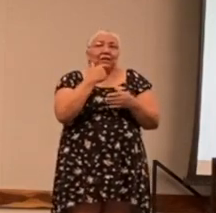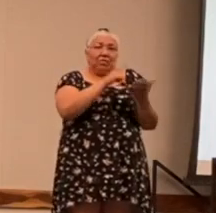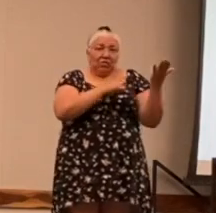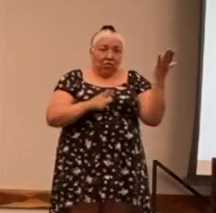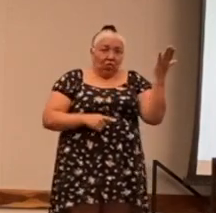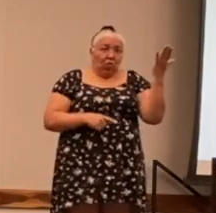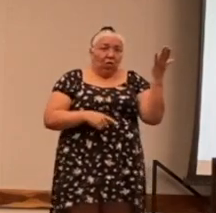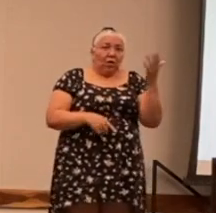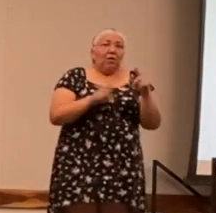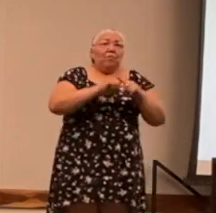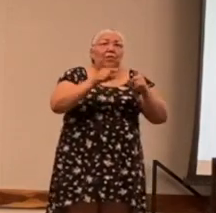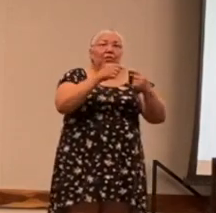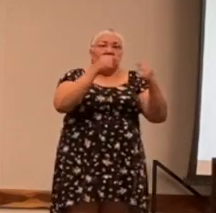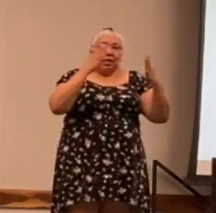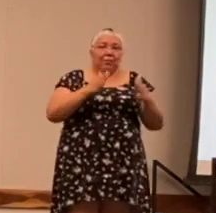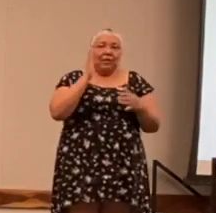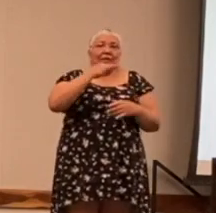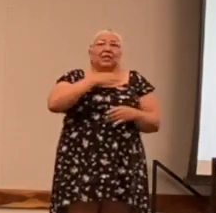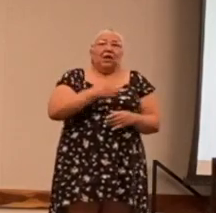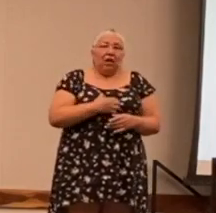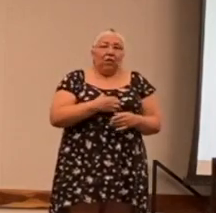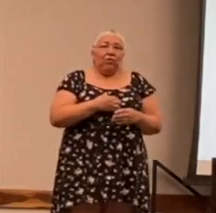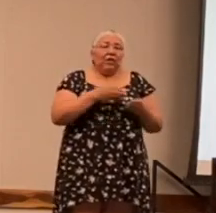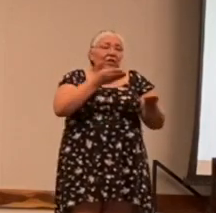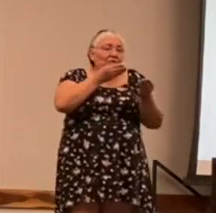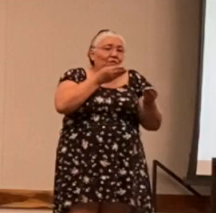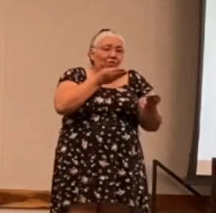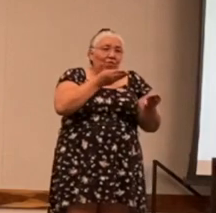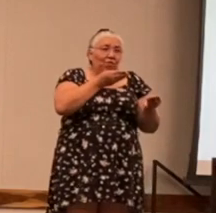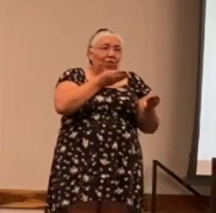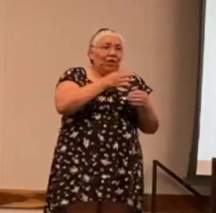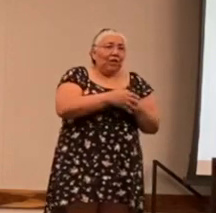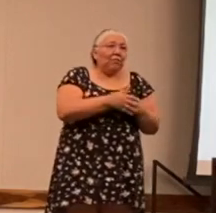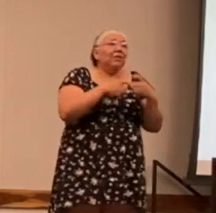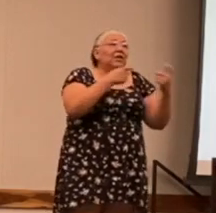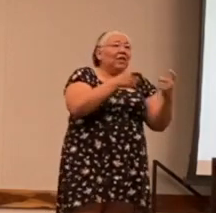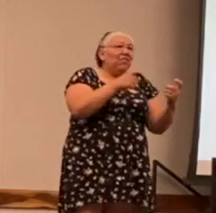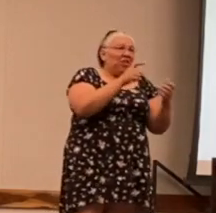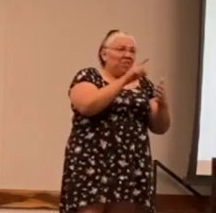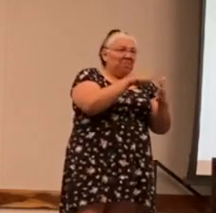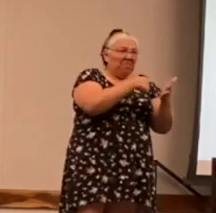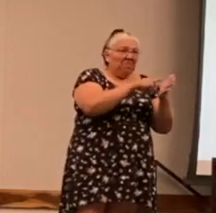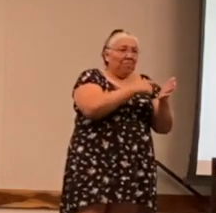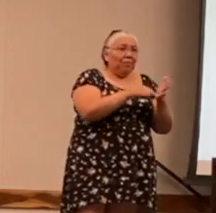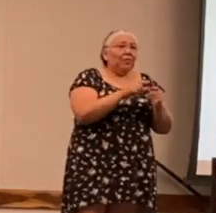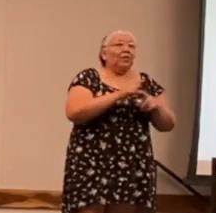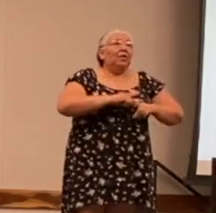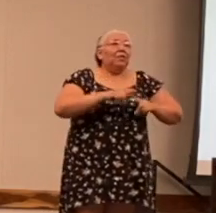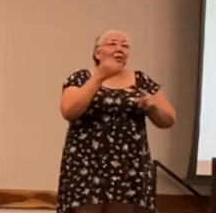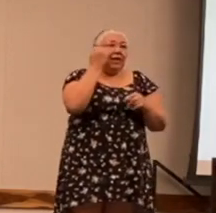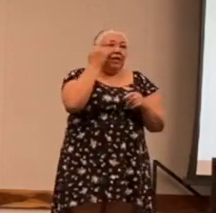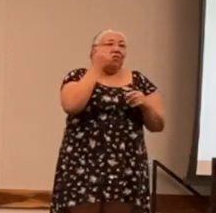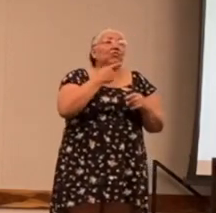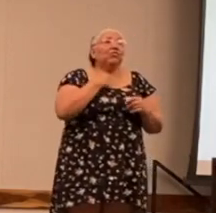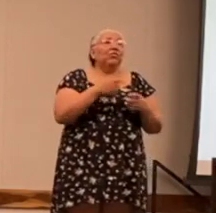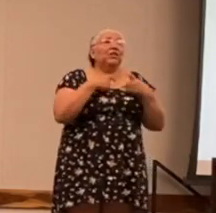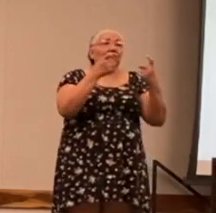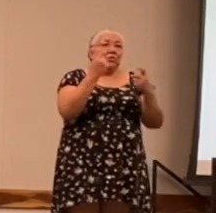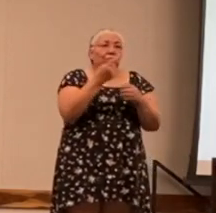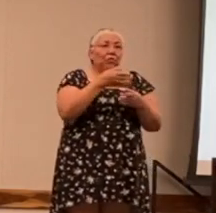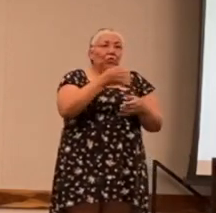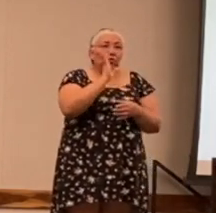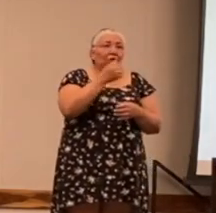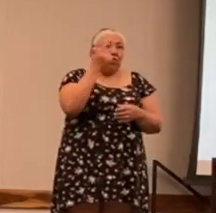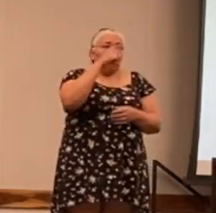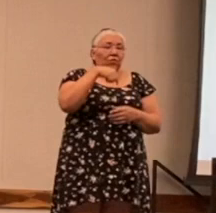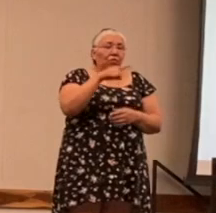For in so doing, you will be heaping fiery coals on his head. Do not be conquered by evil, but conquer evil with good.